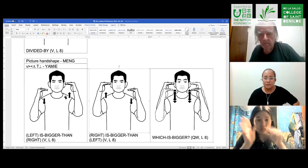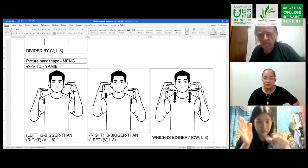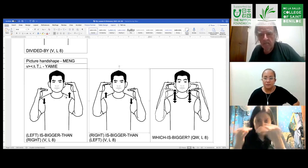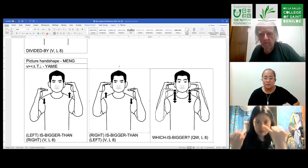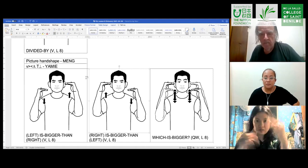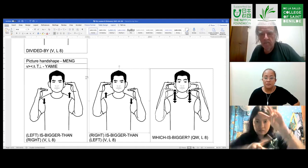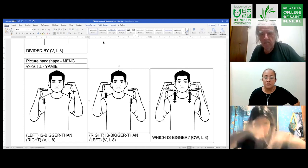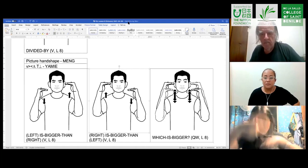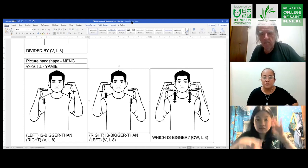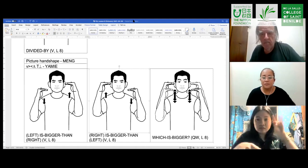I think